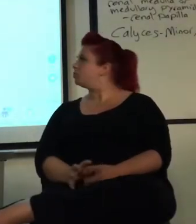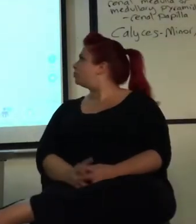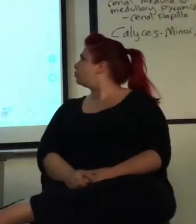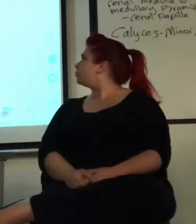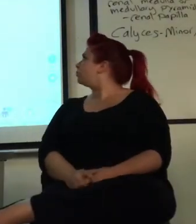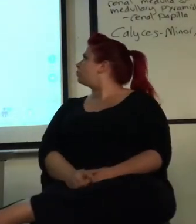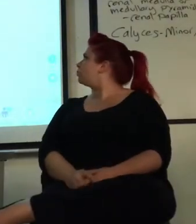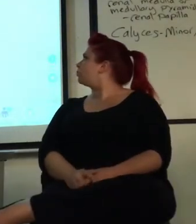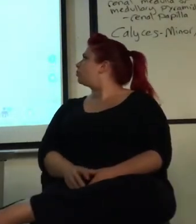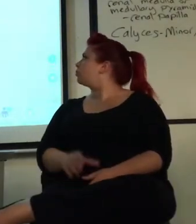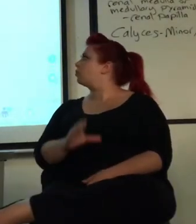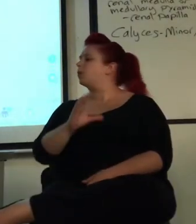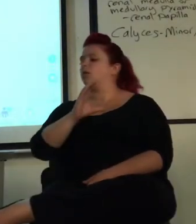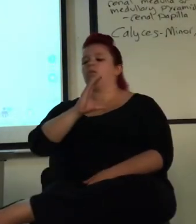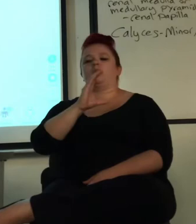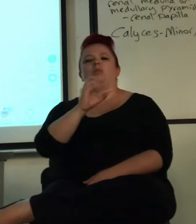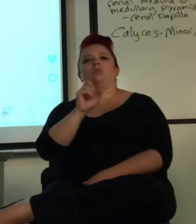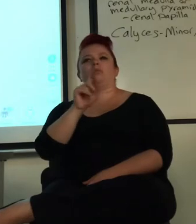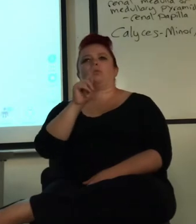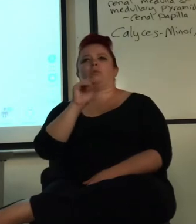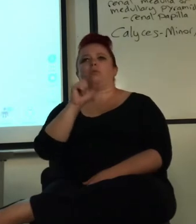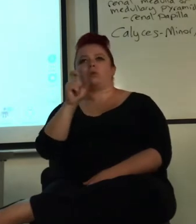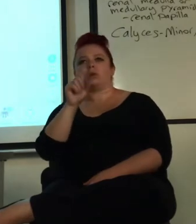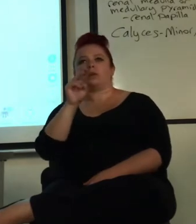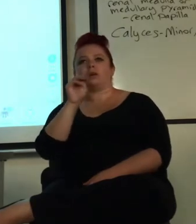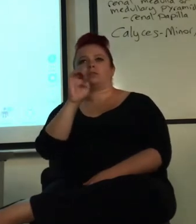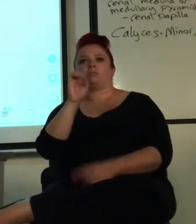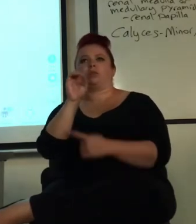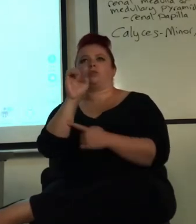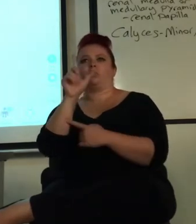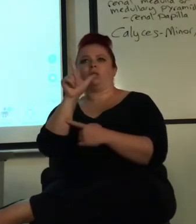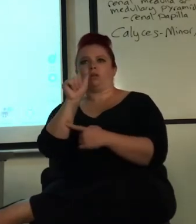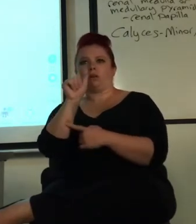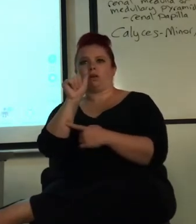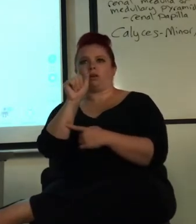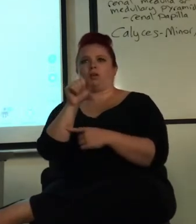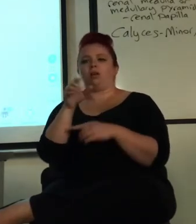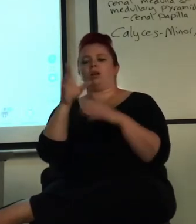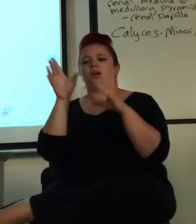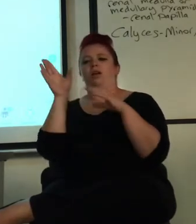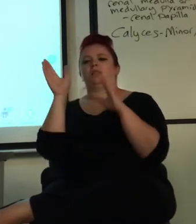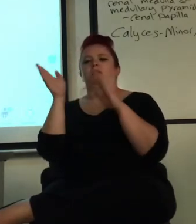There's cortex medulla, all the calyces stuff, and there's space